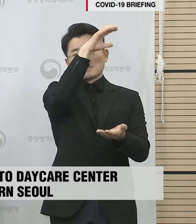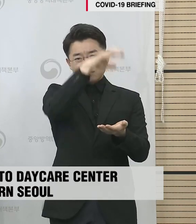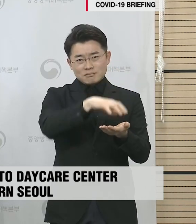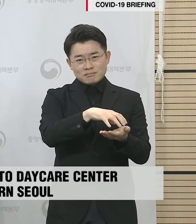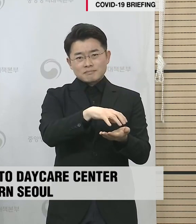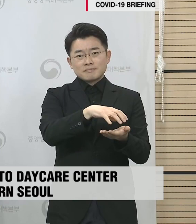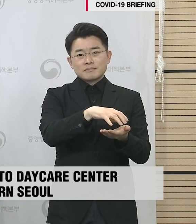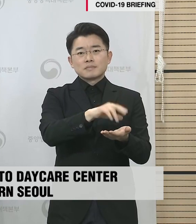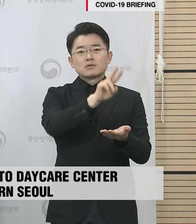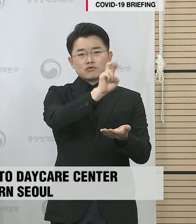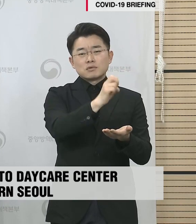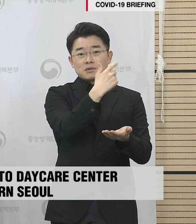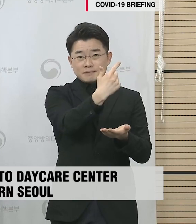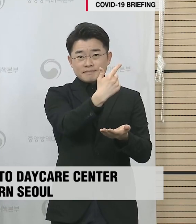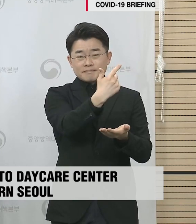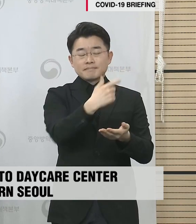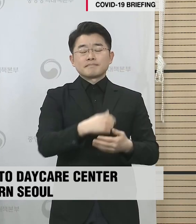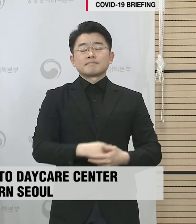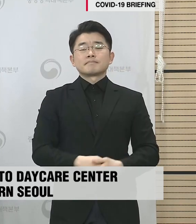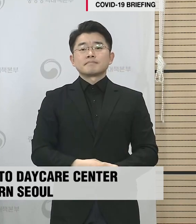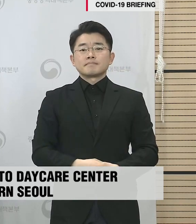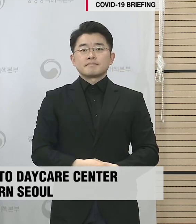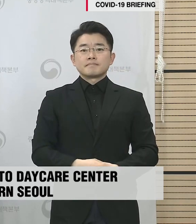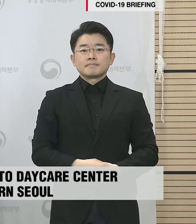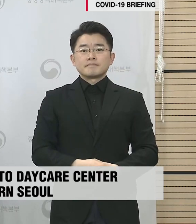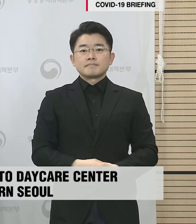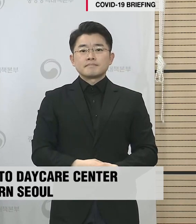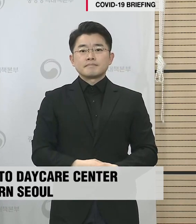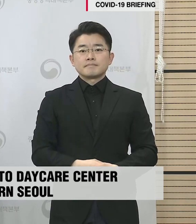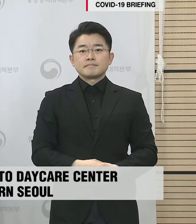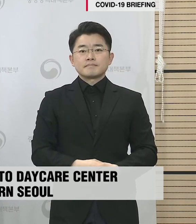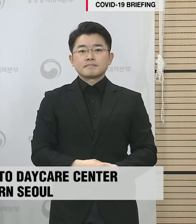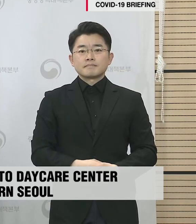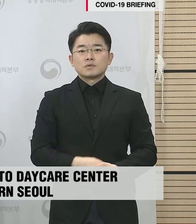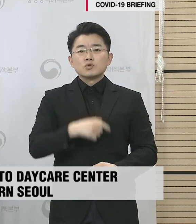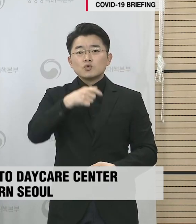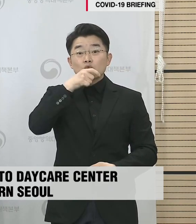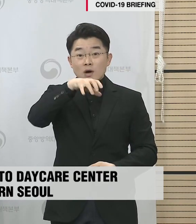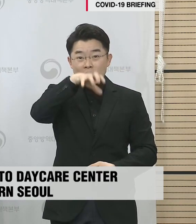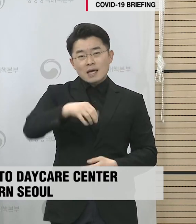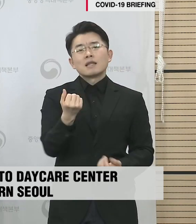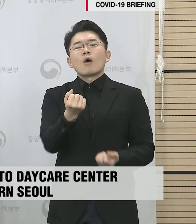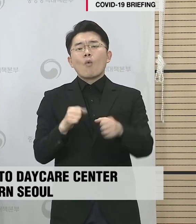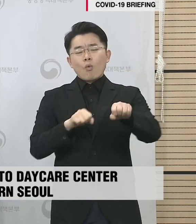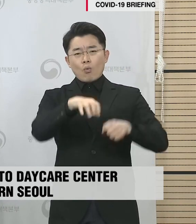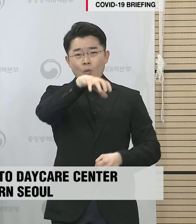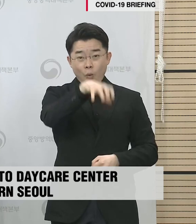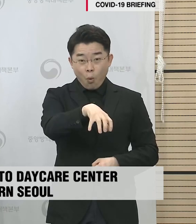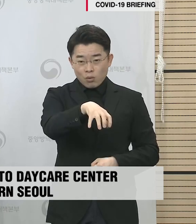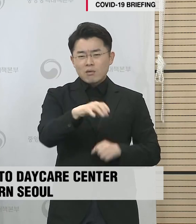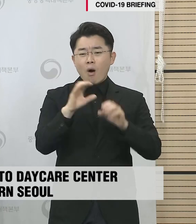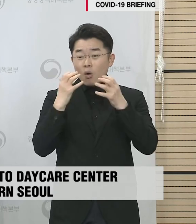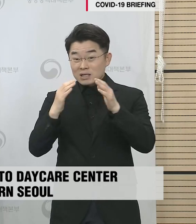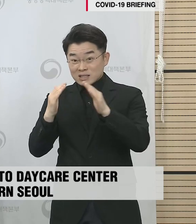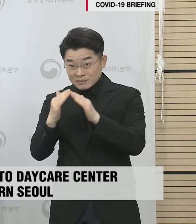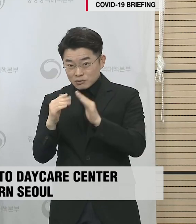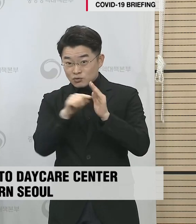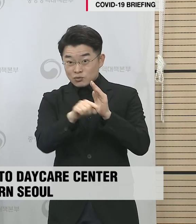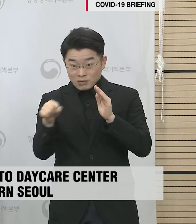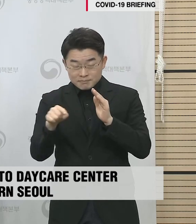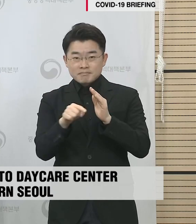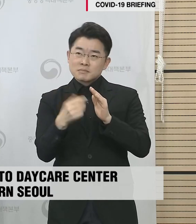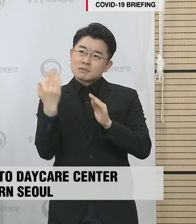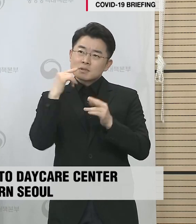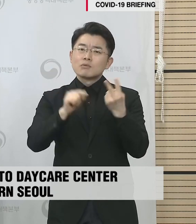4 additional cases, and a total of 26 have been confirmed to date. And in Gyeonggi-do Province, Suwon City, in relation to